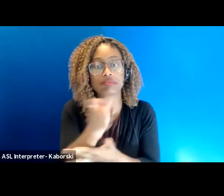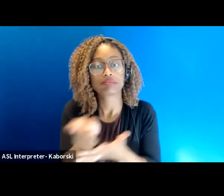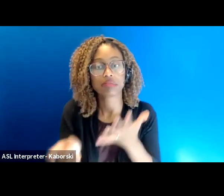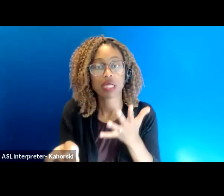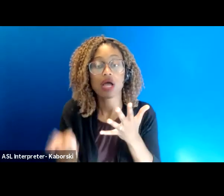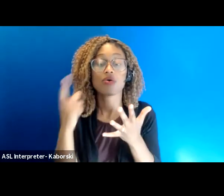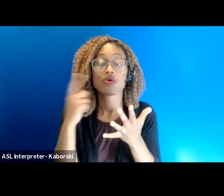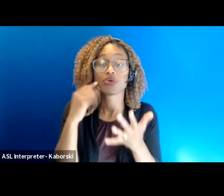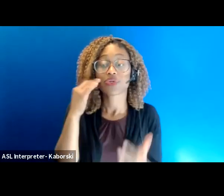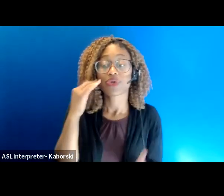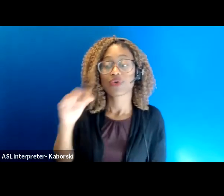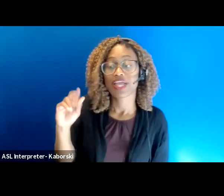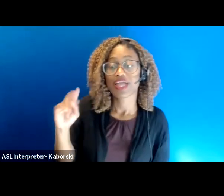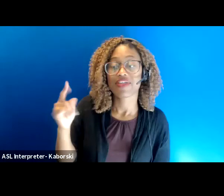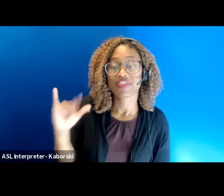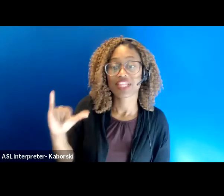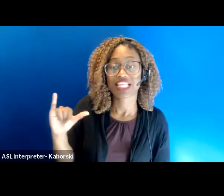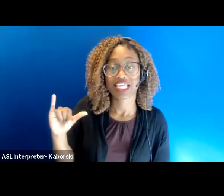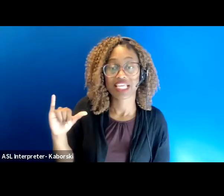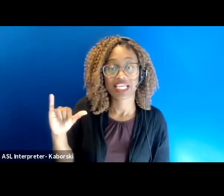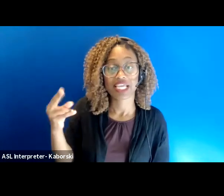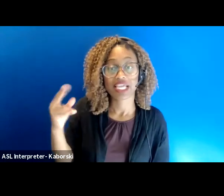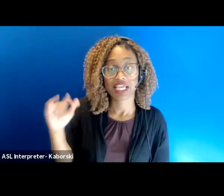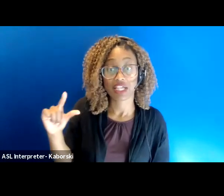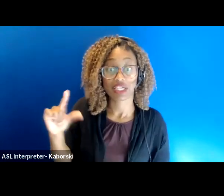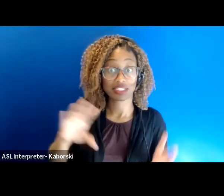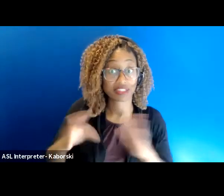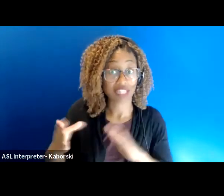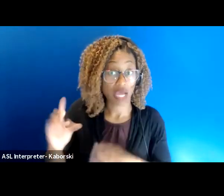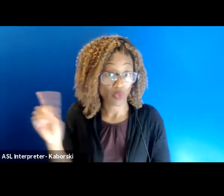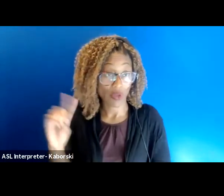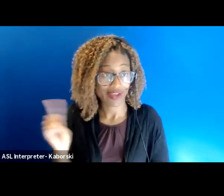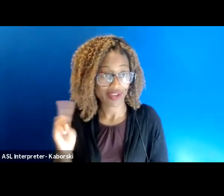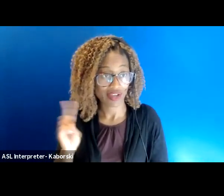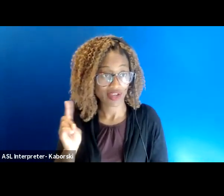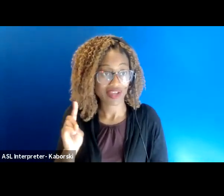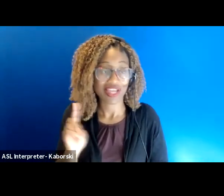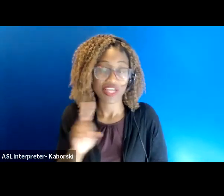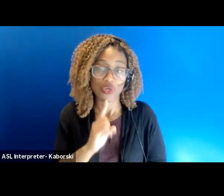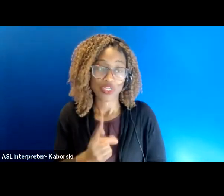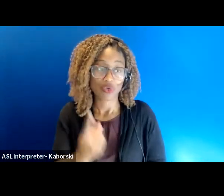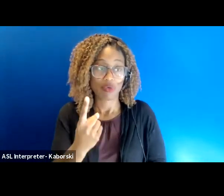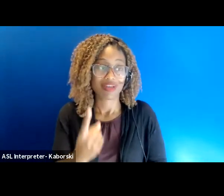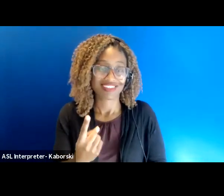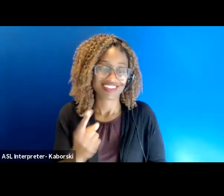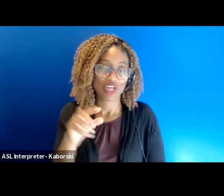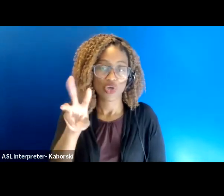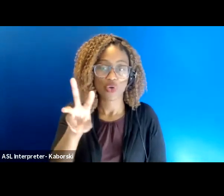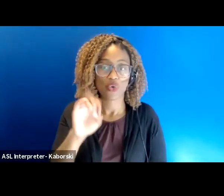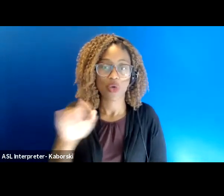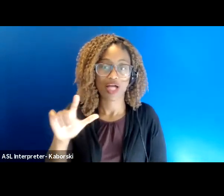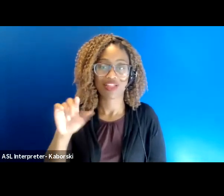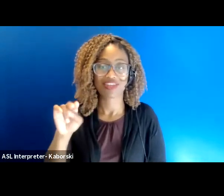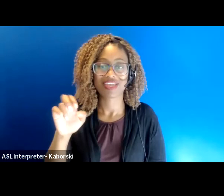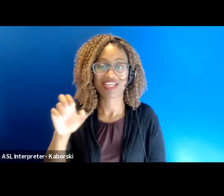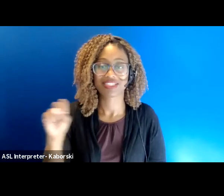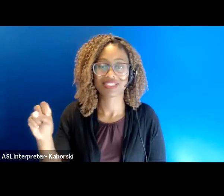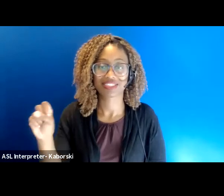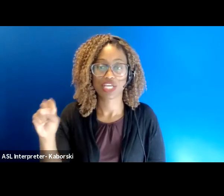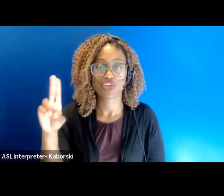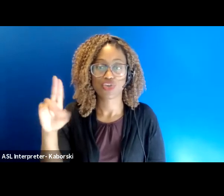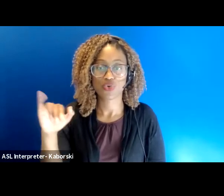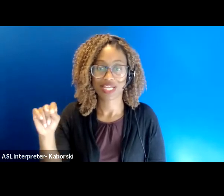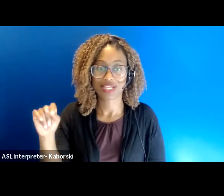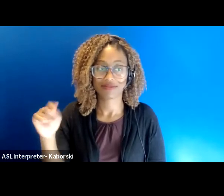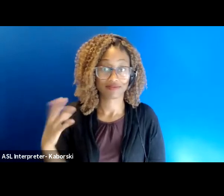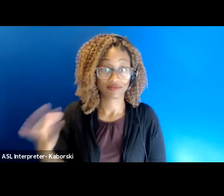was killed, there is, and I'm just going to call it a wellness unit. And we were